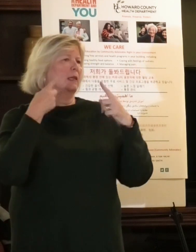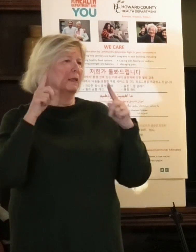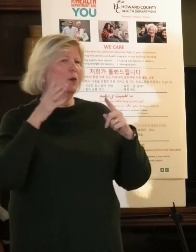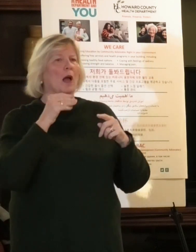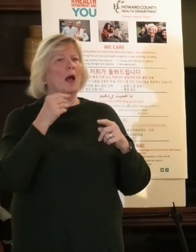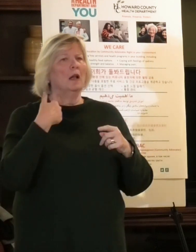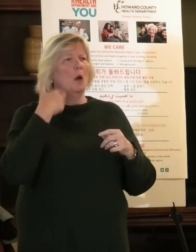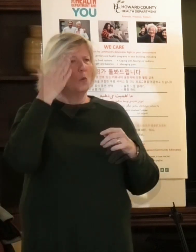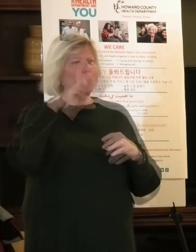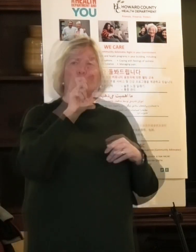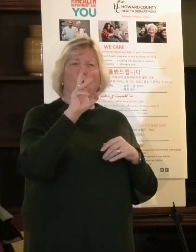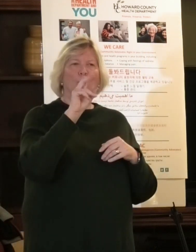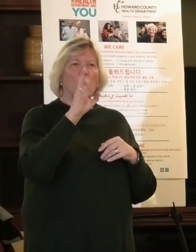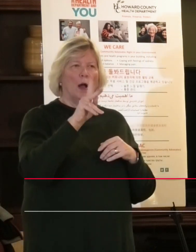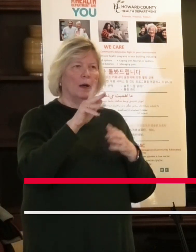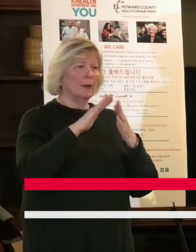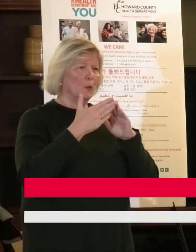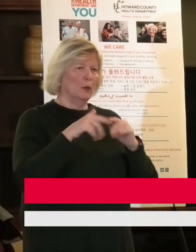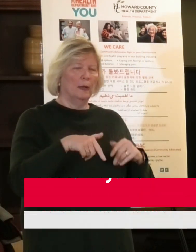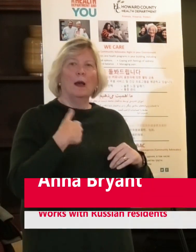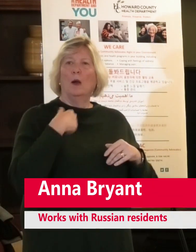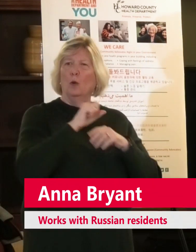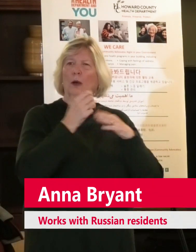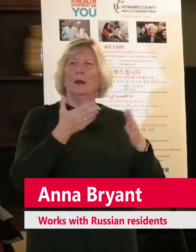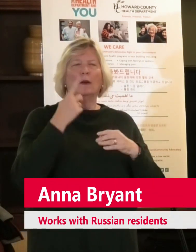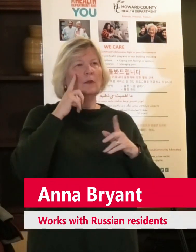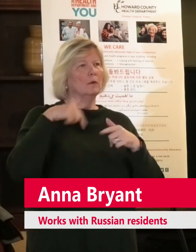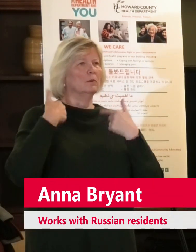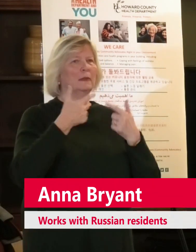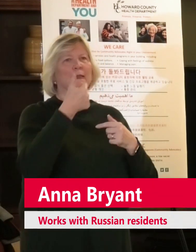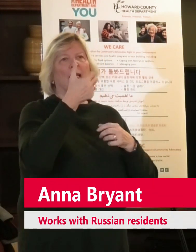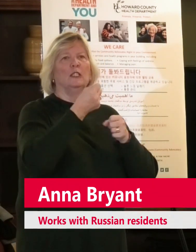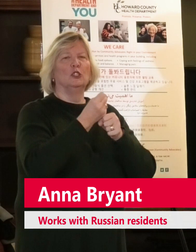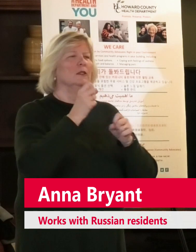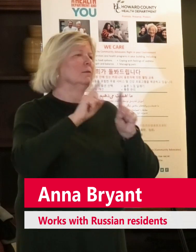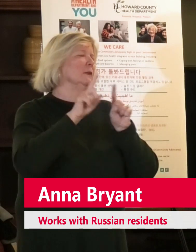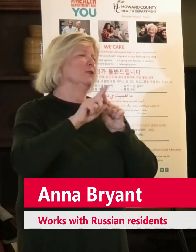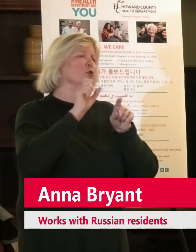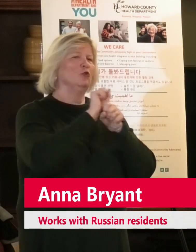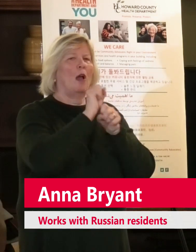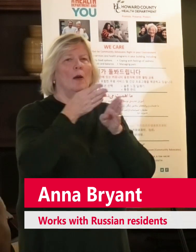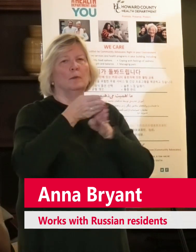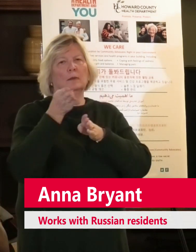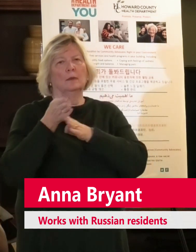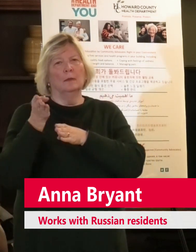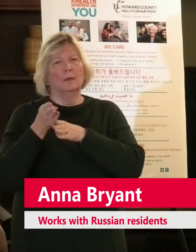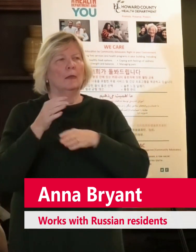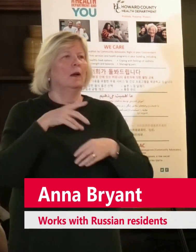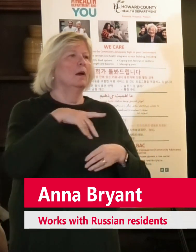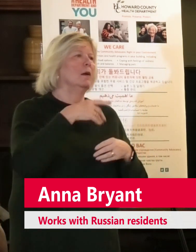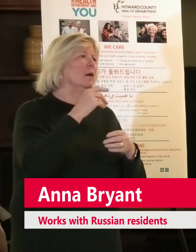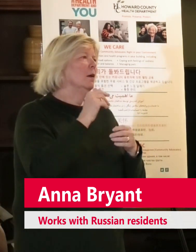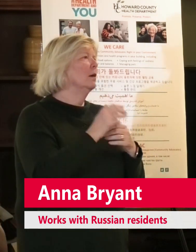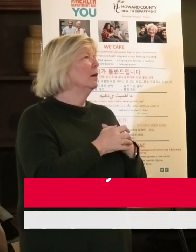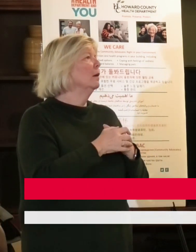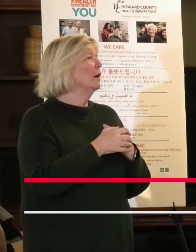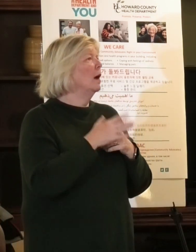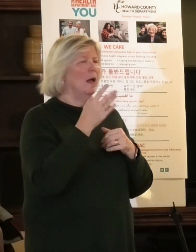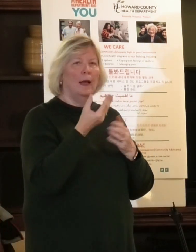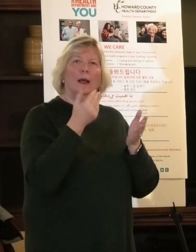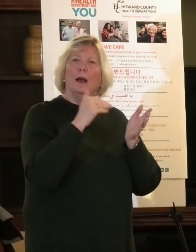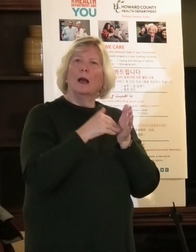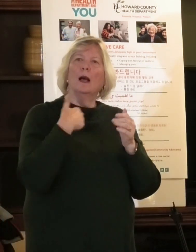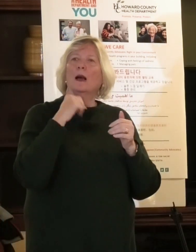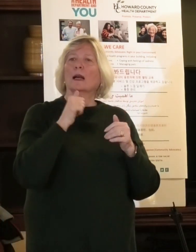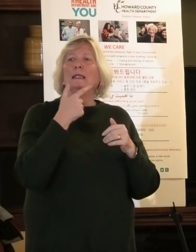it will be in this case as well. I've been working here for the last 10 years in various capacities with the population of the Cradle Rock, and I can